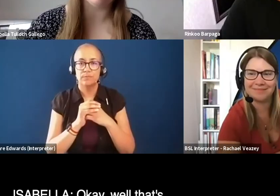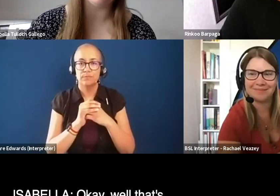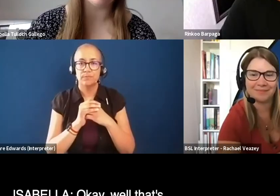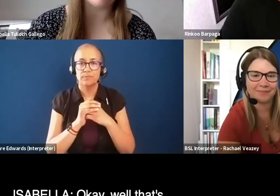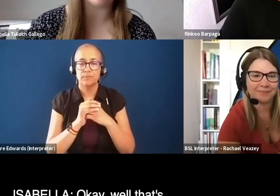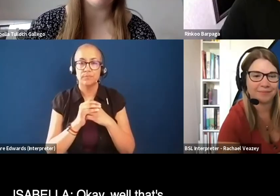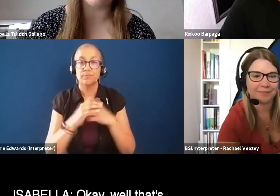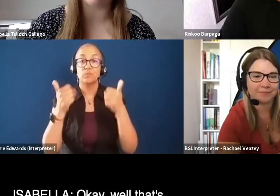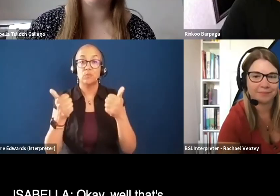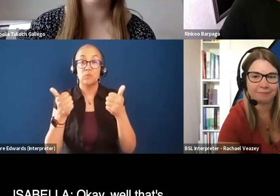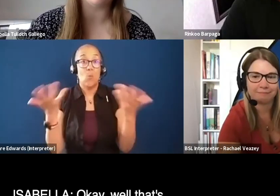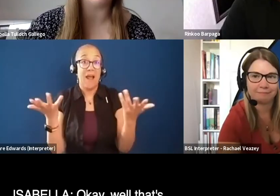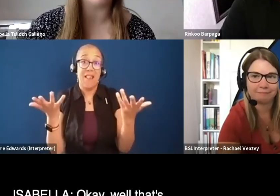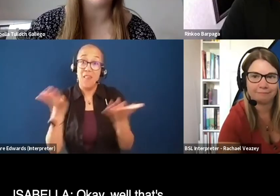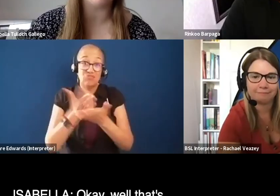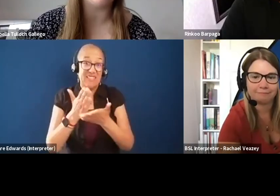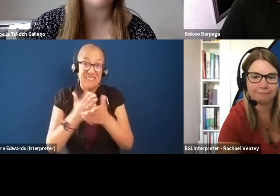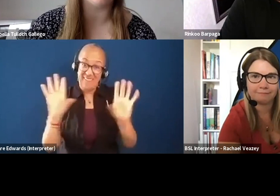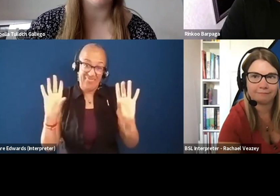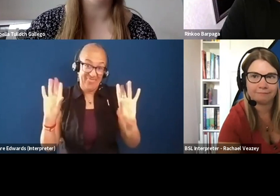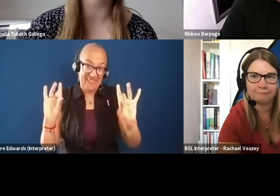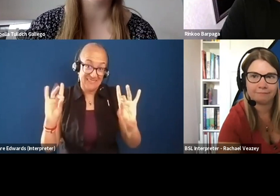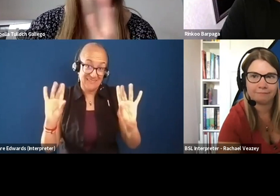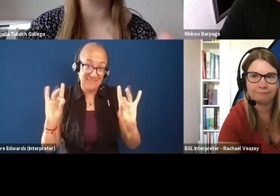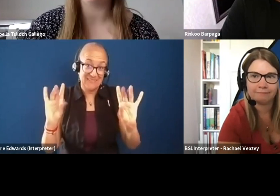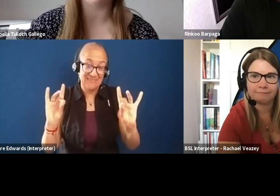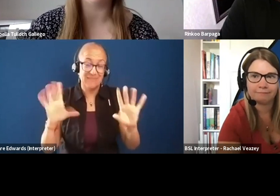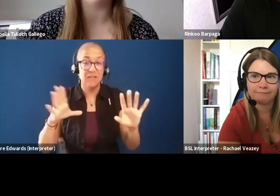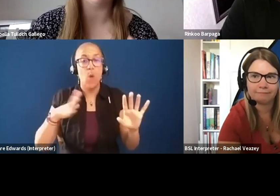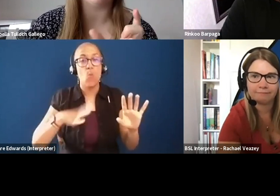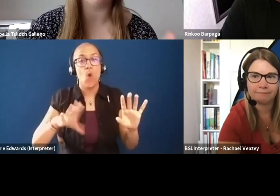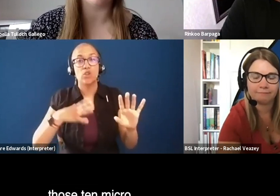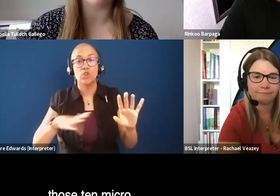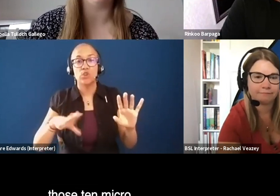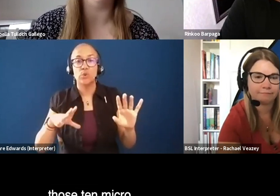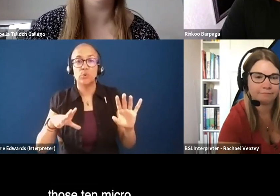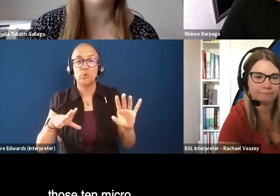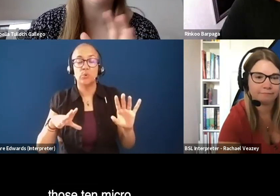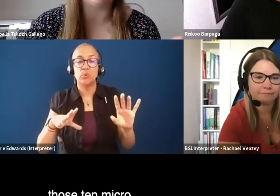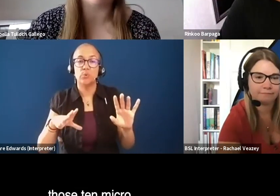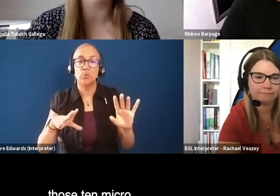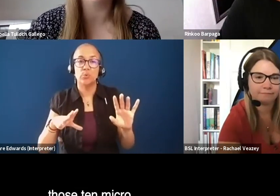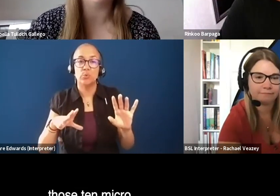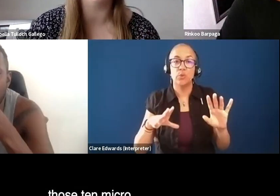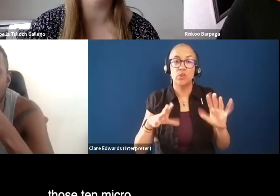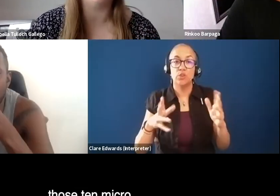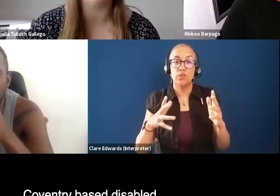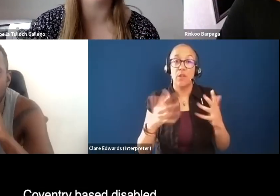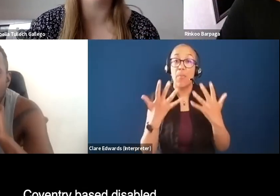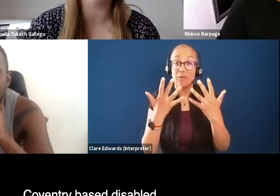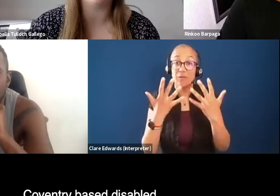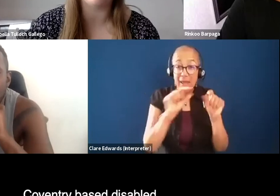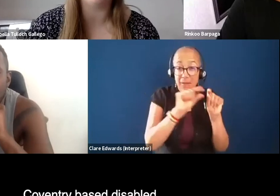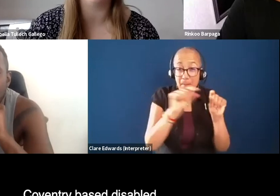Okay, well, that's really all from us. I just wanted to sort of refresh around those 10 micro commissions for